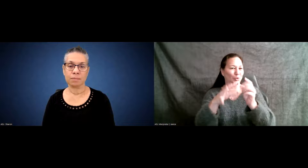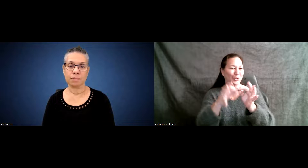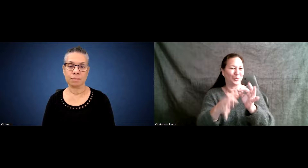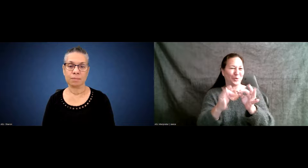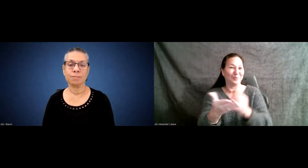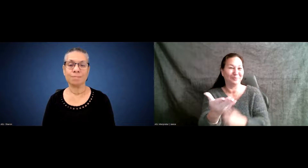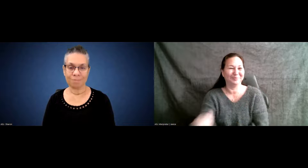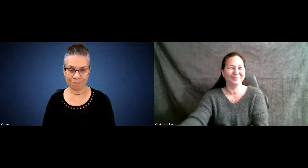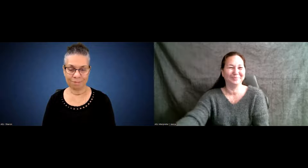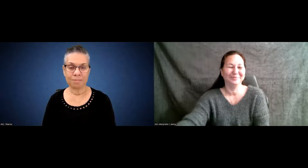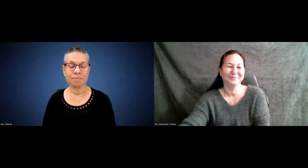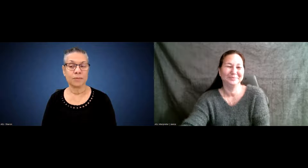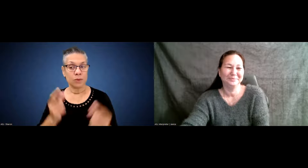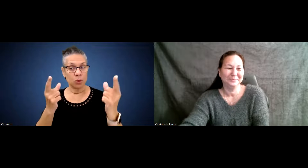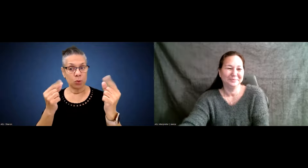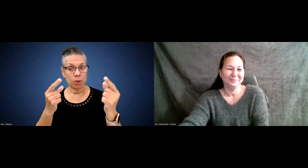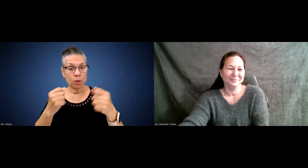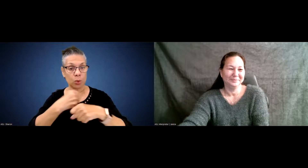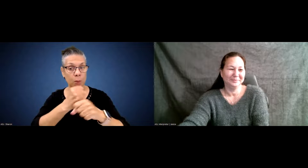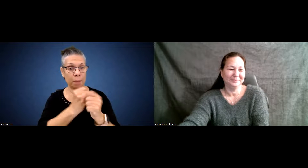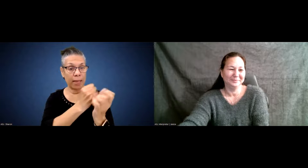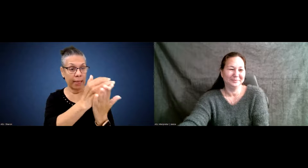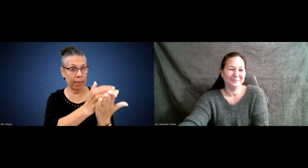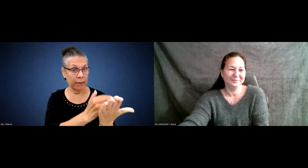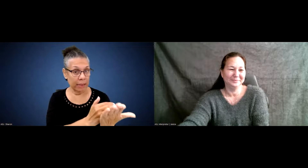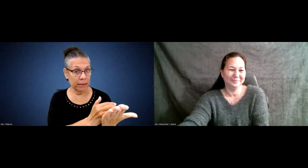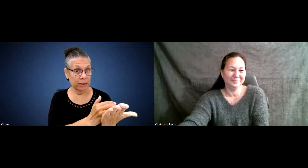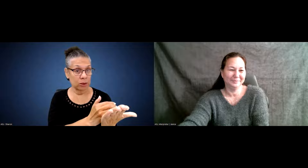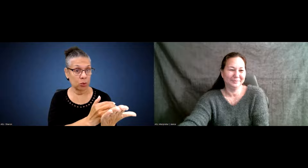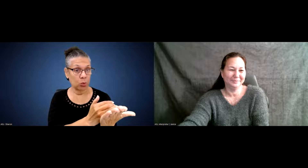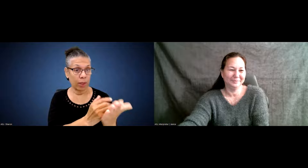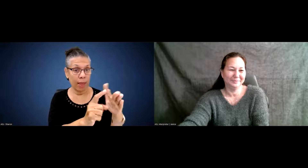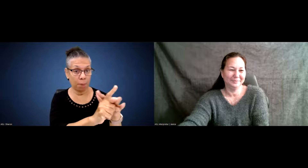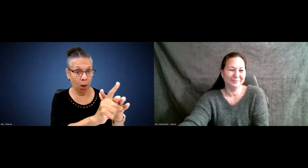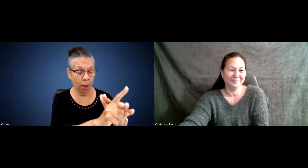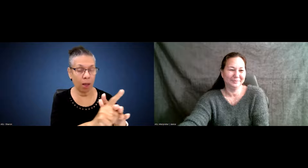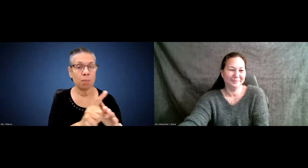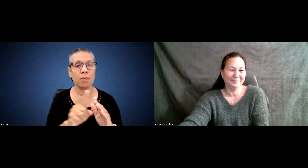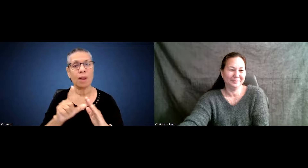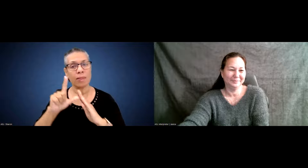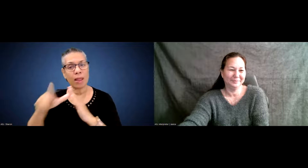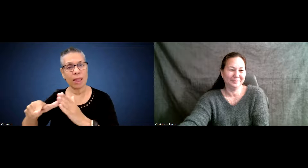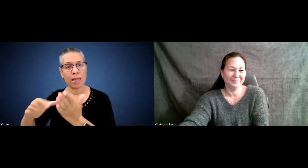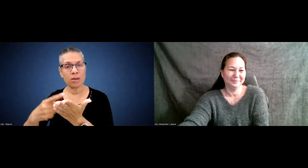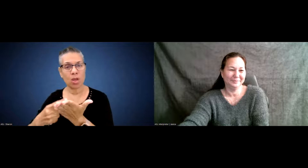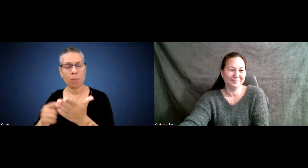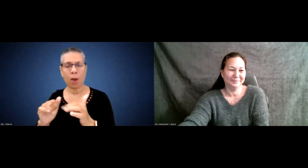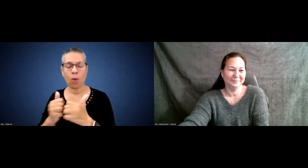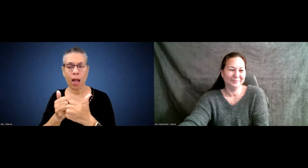make a list now of these issues as they come in, and then talk about parsing